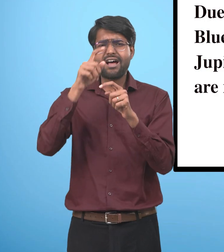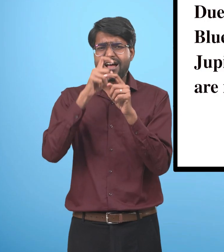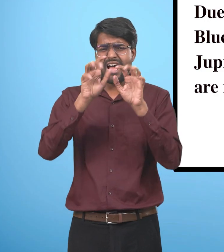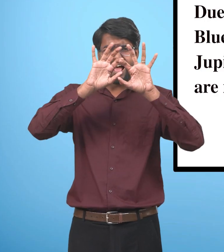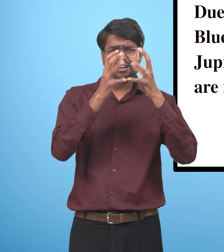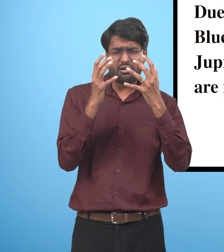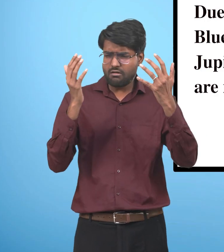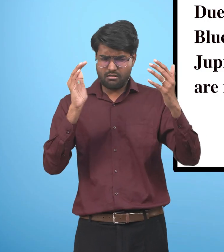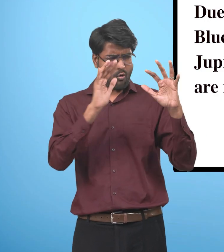Earth.